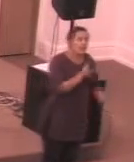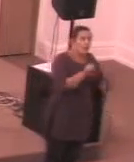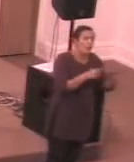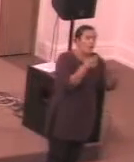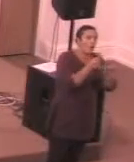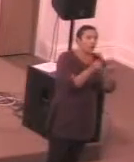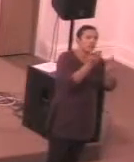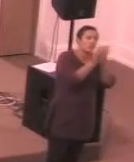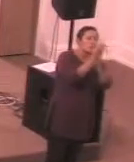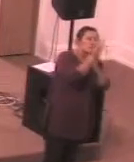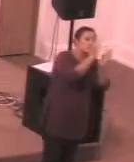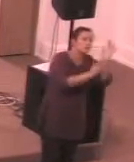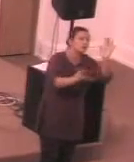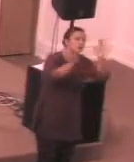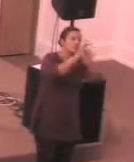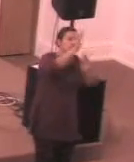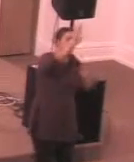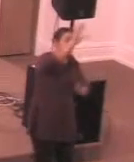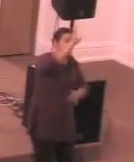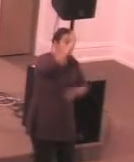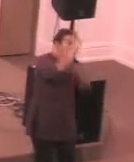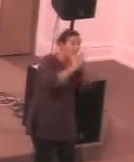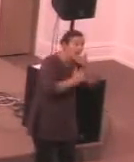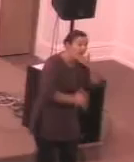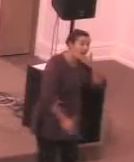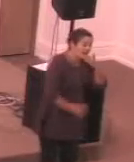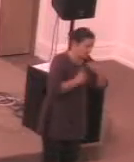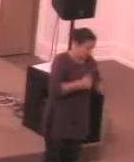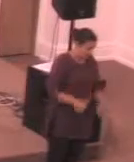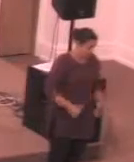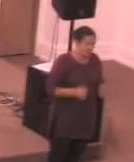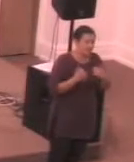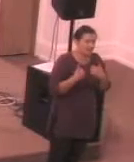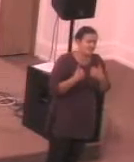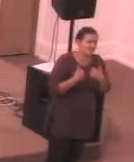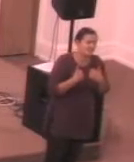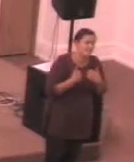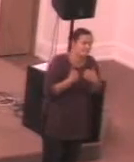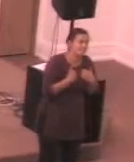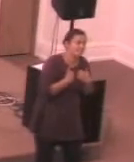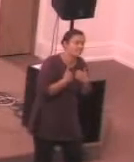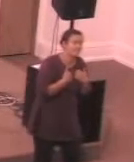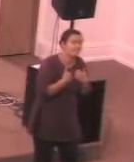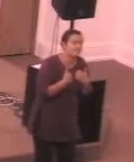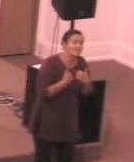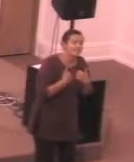And it's all because of Jesus I'm alive.